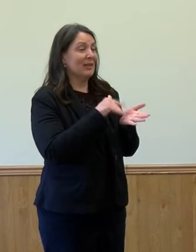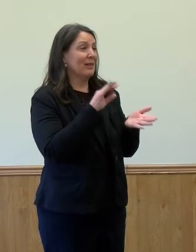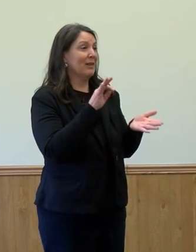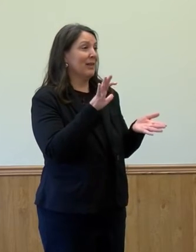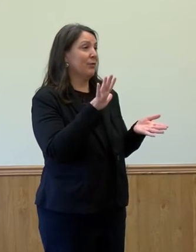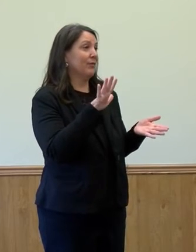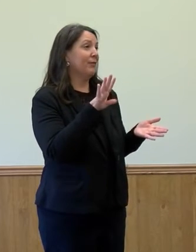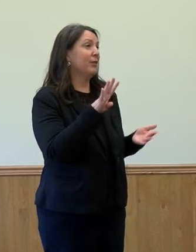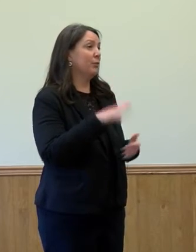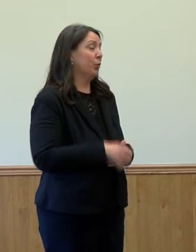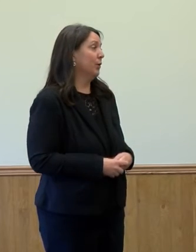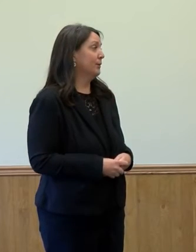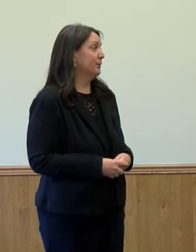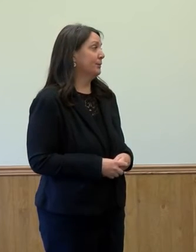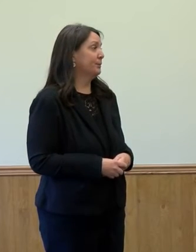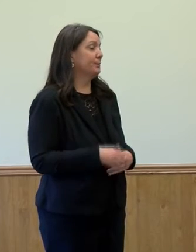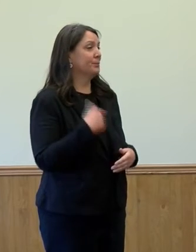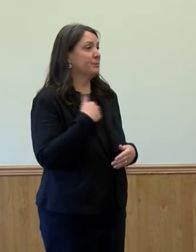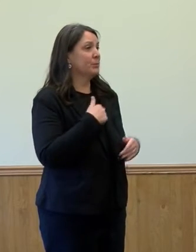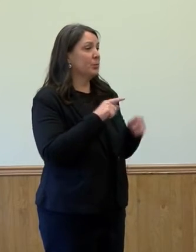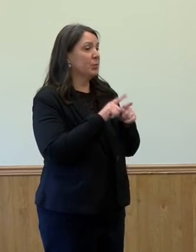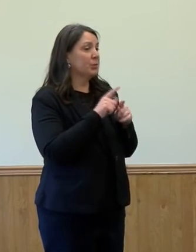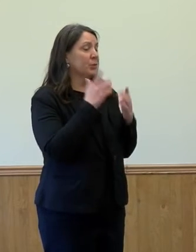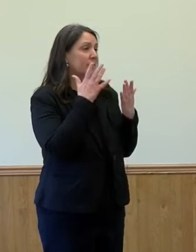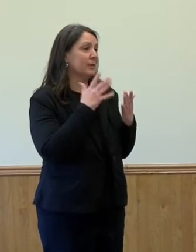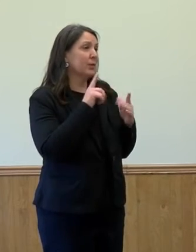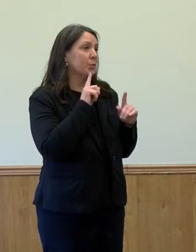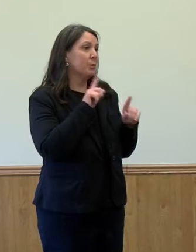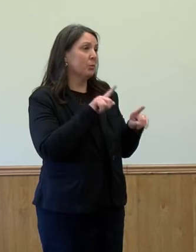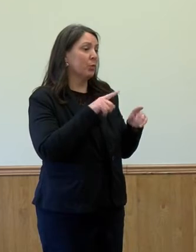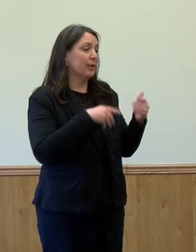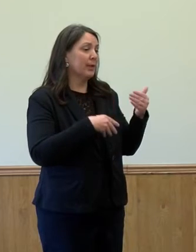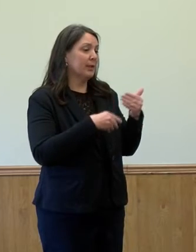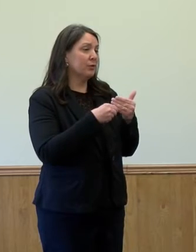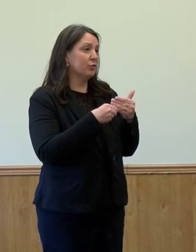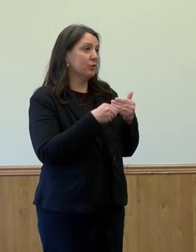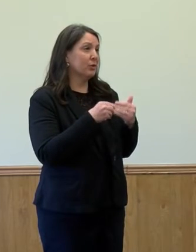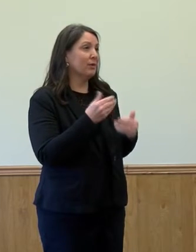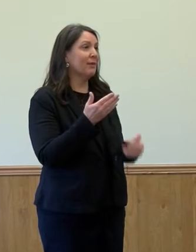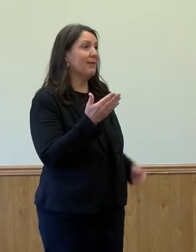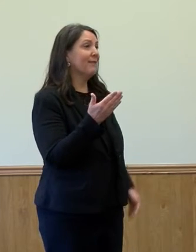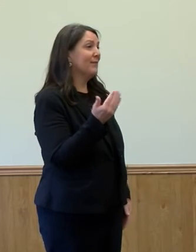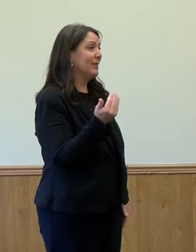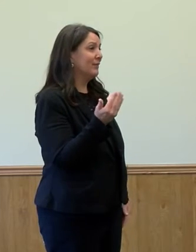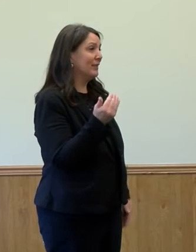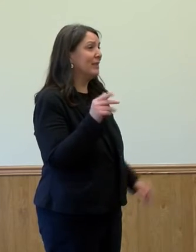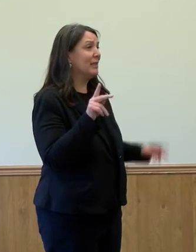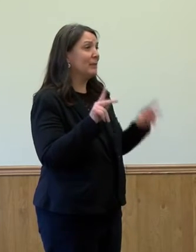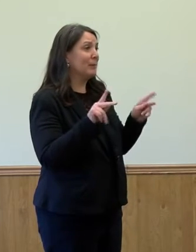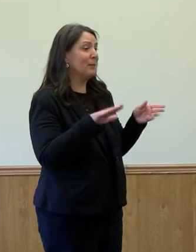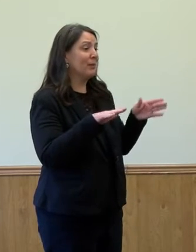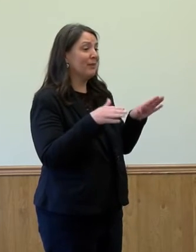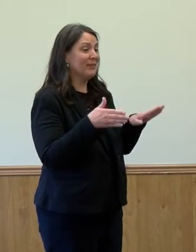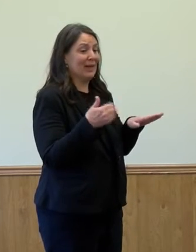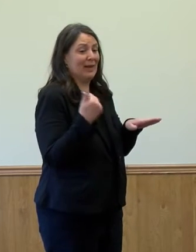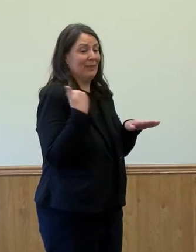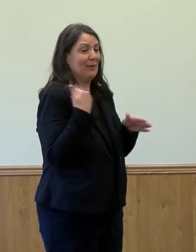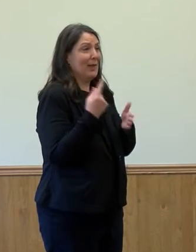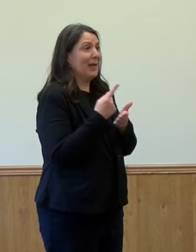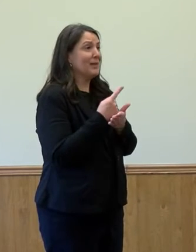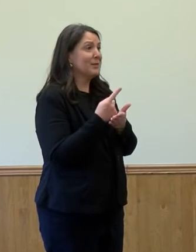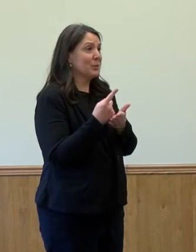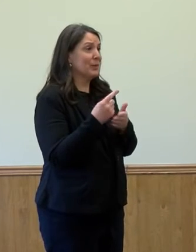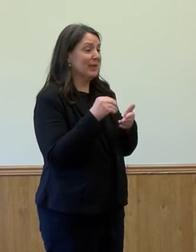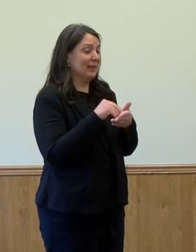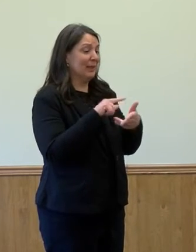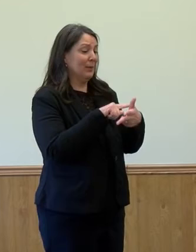6,954. We're also saddened to report an additional 15 deaths in the past week alone in the